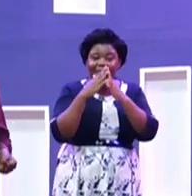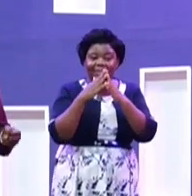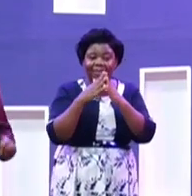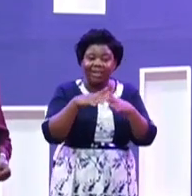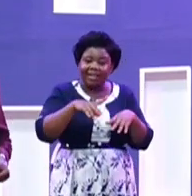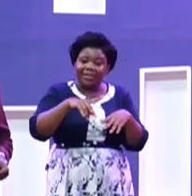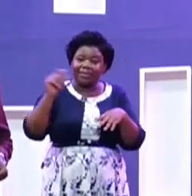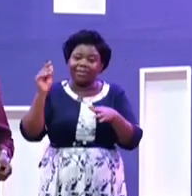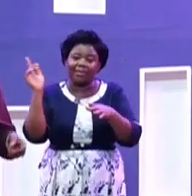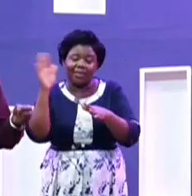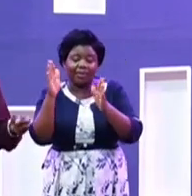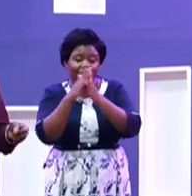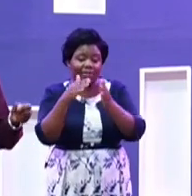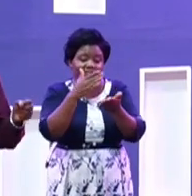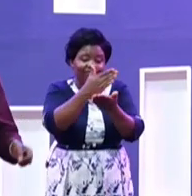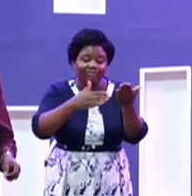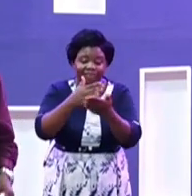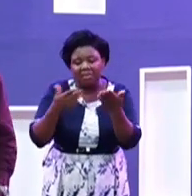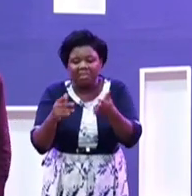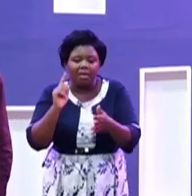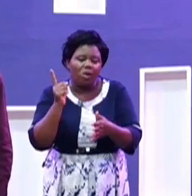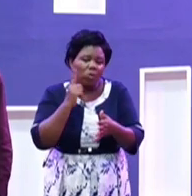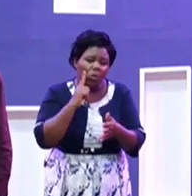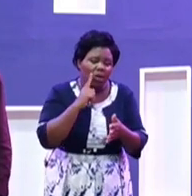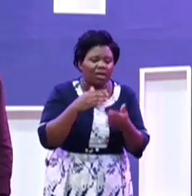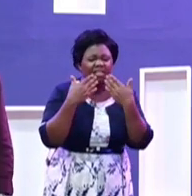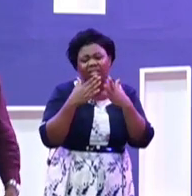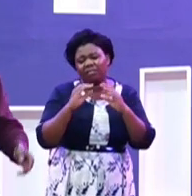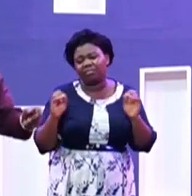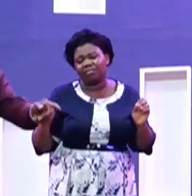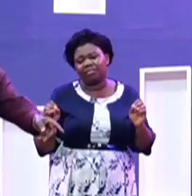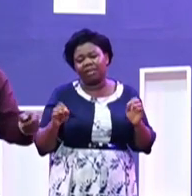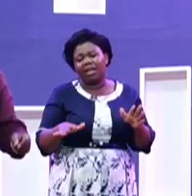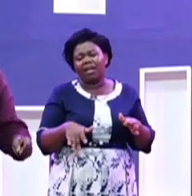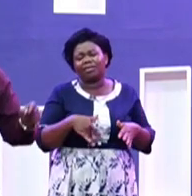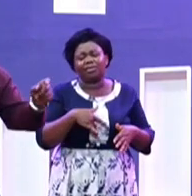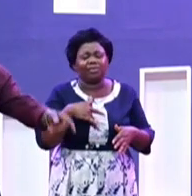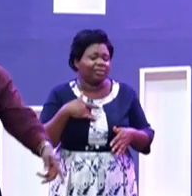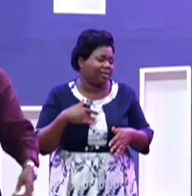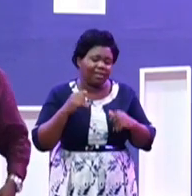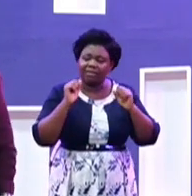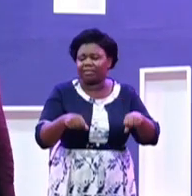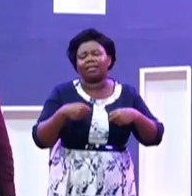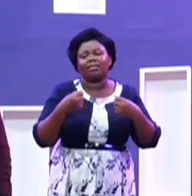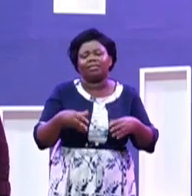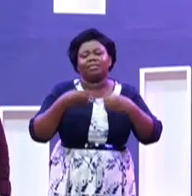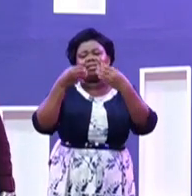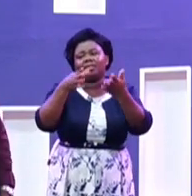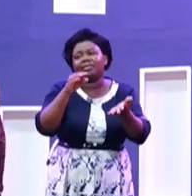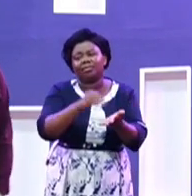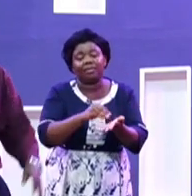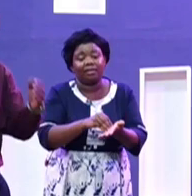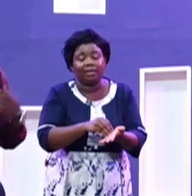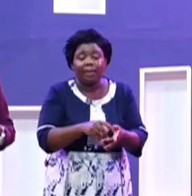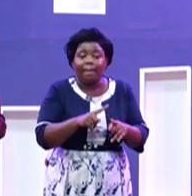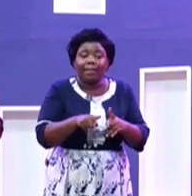noddayo n'omugaati oba swiiti n'omuwa n'atakwebaza owulire tofuna maanyi gaddamu mukolaki? Naye